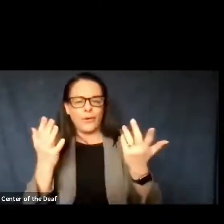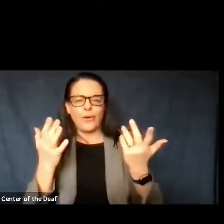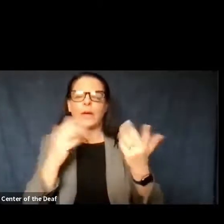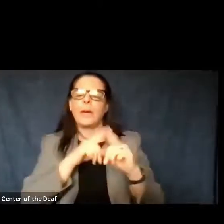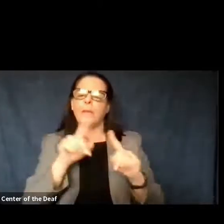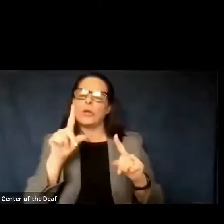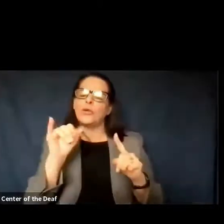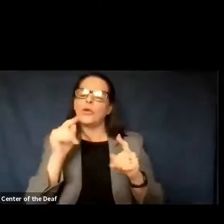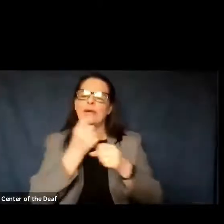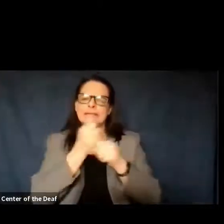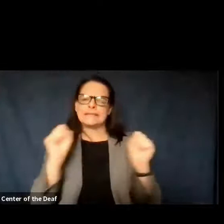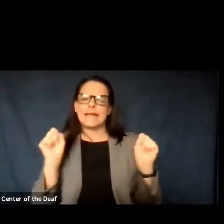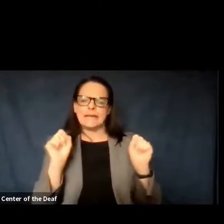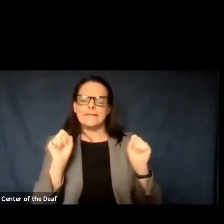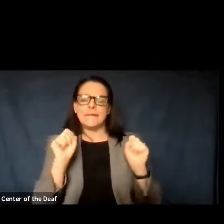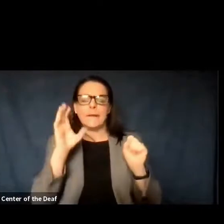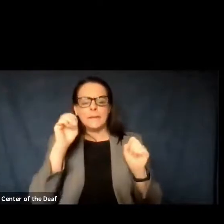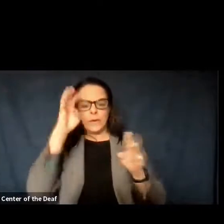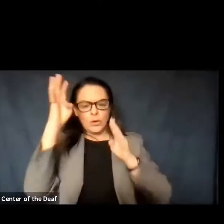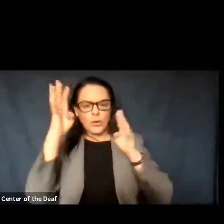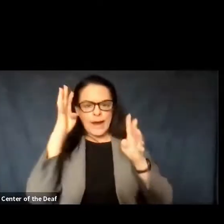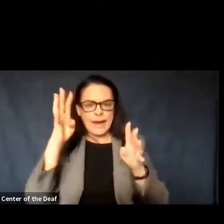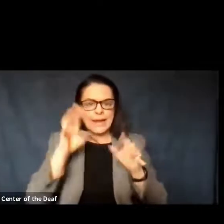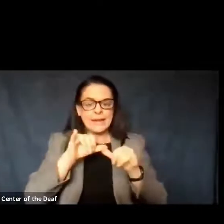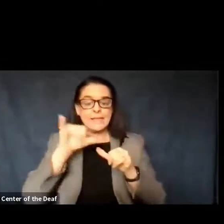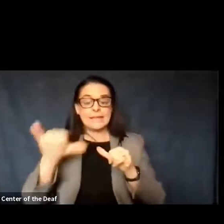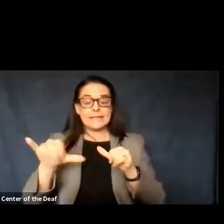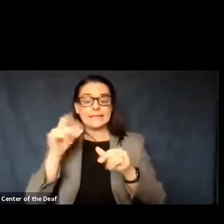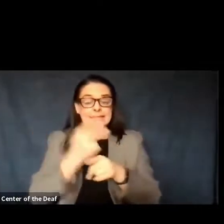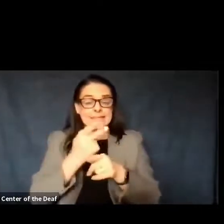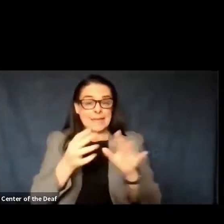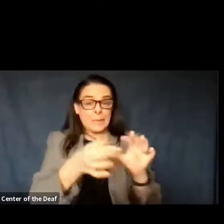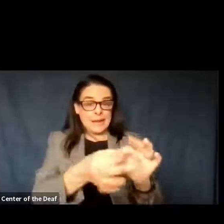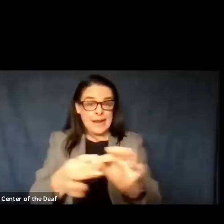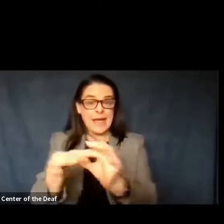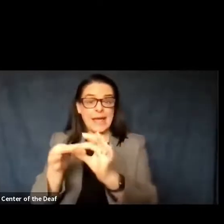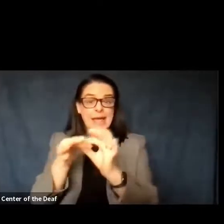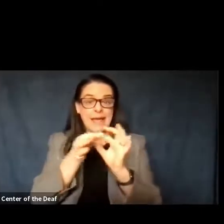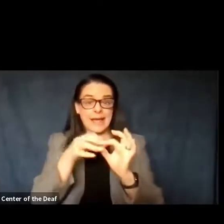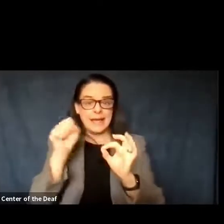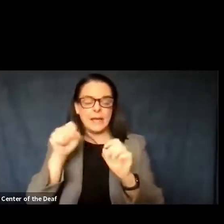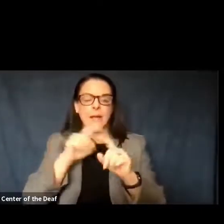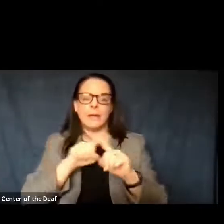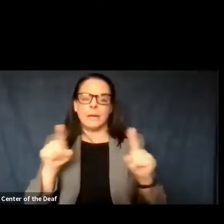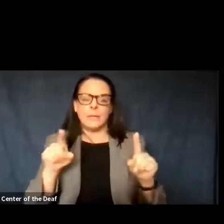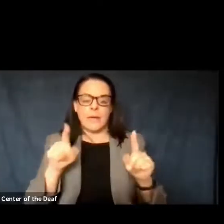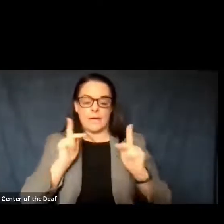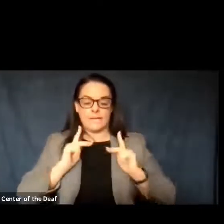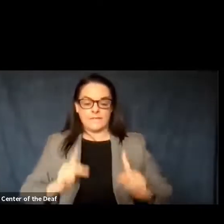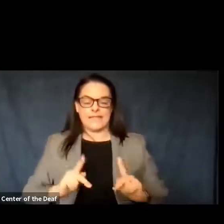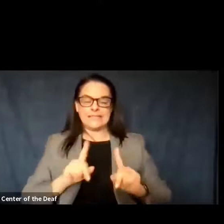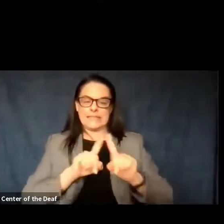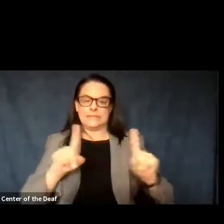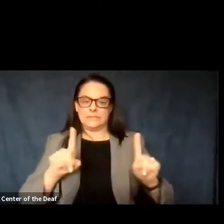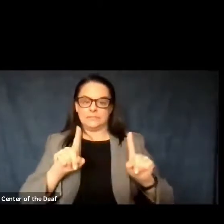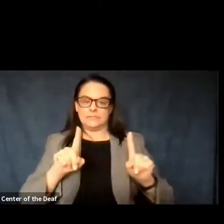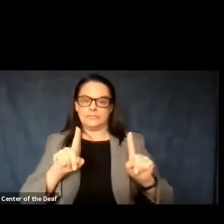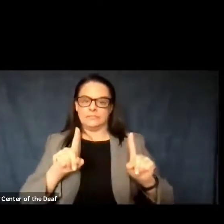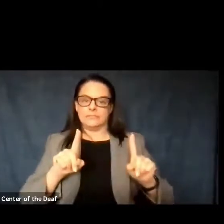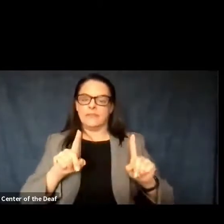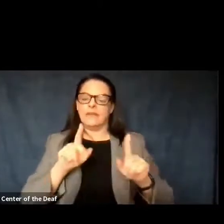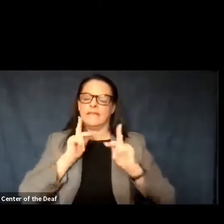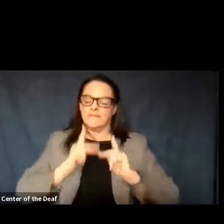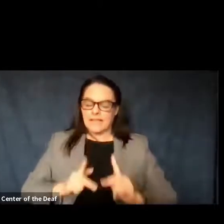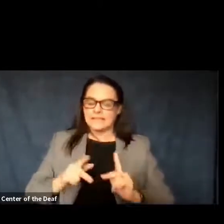do it safely, be creative, stay connected, but please stay physically within your household so that we can